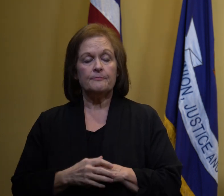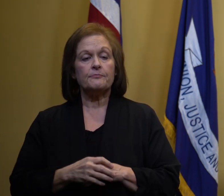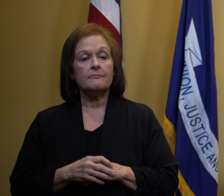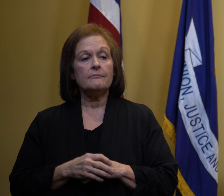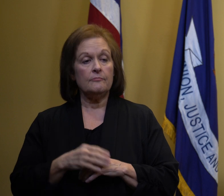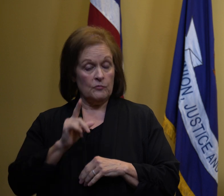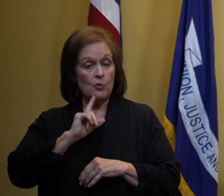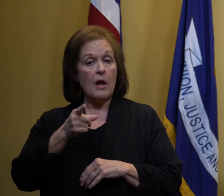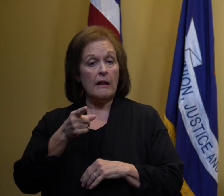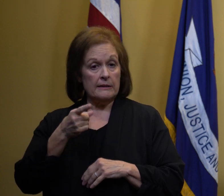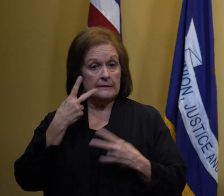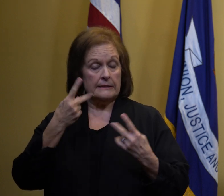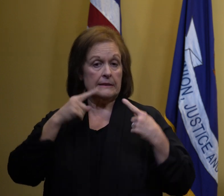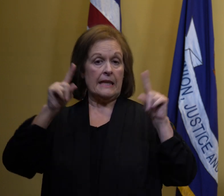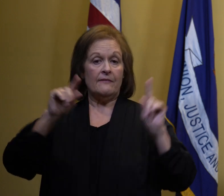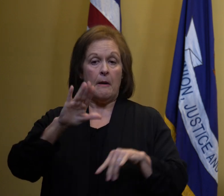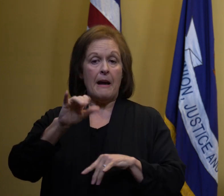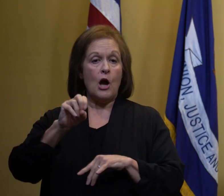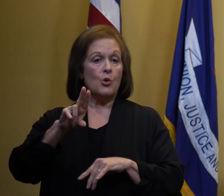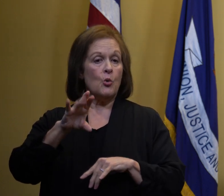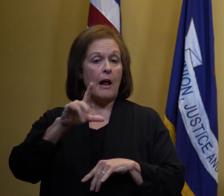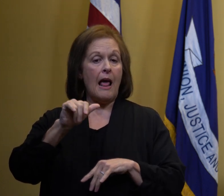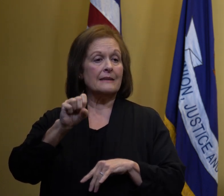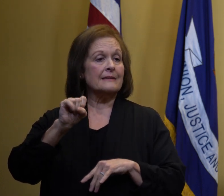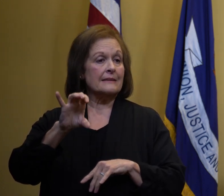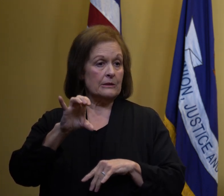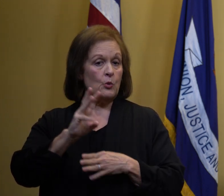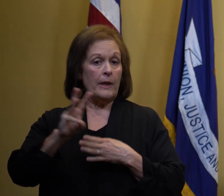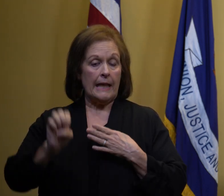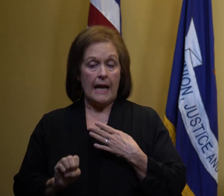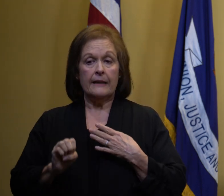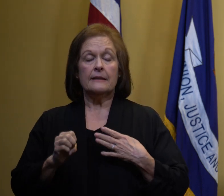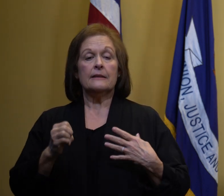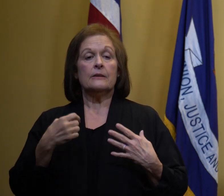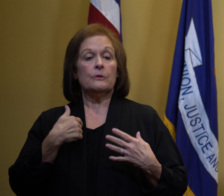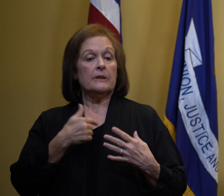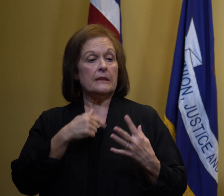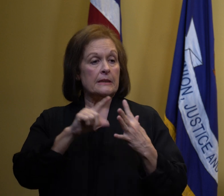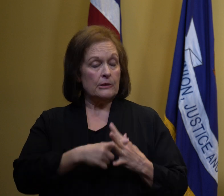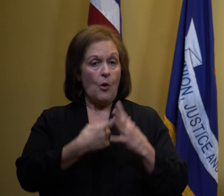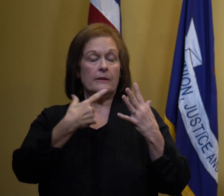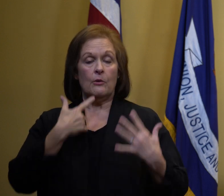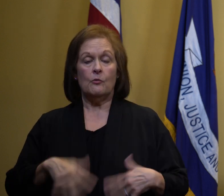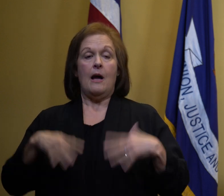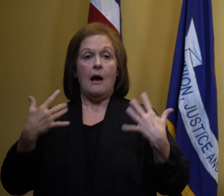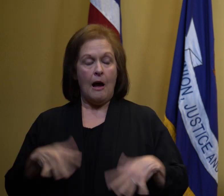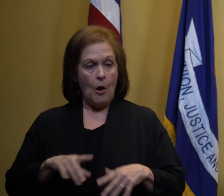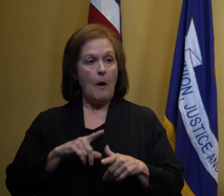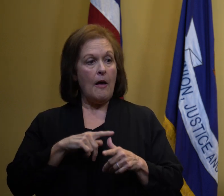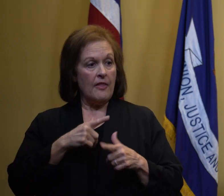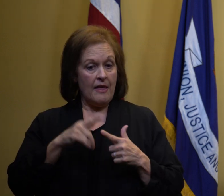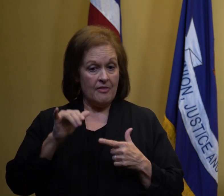really successful Bayou Classic weekend. Even as you know, starting off it was like, whoa, but when we got into